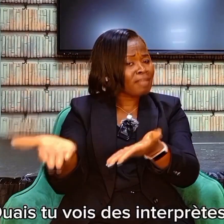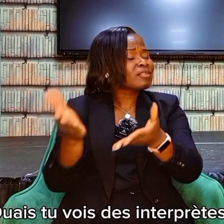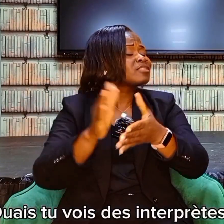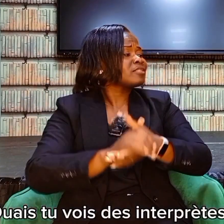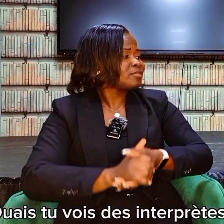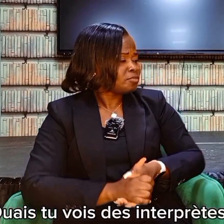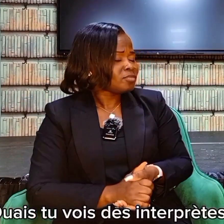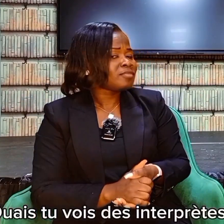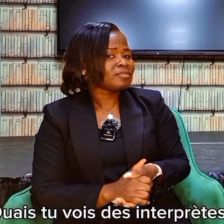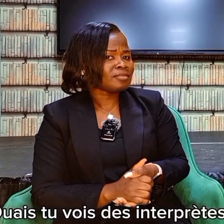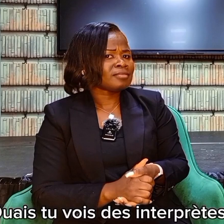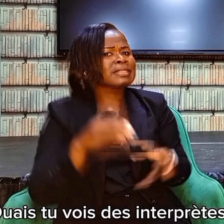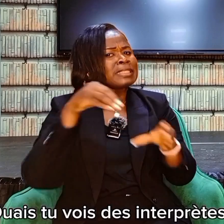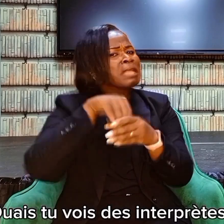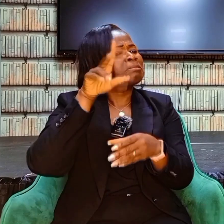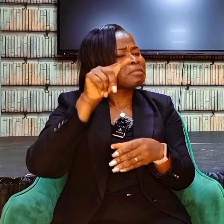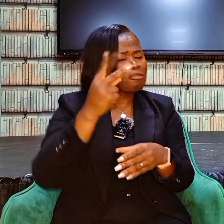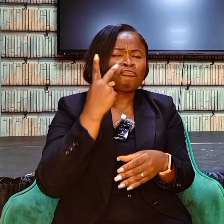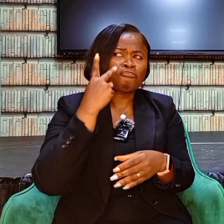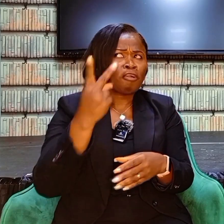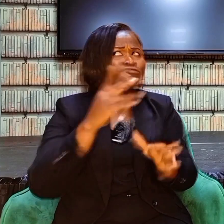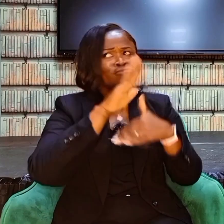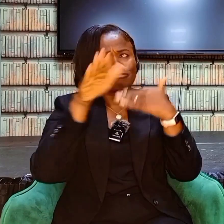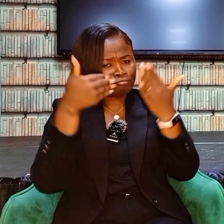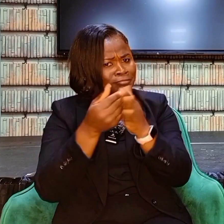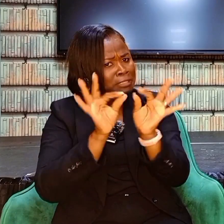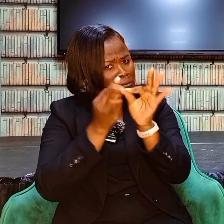sign language interpreters on TV.